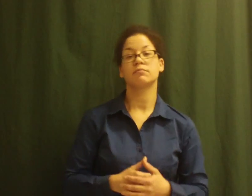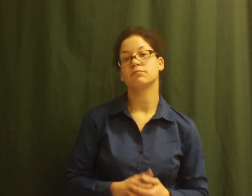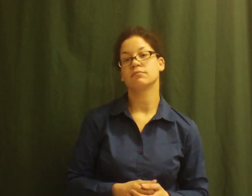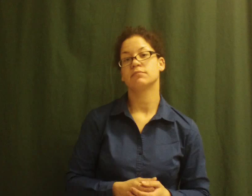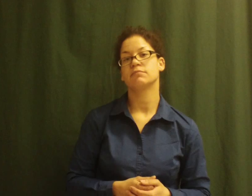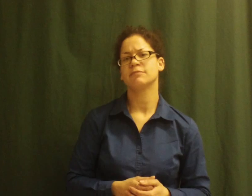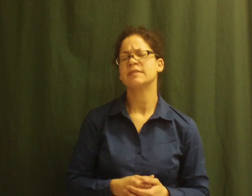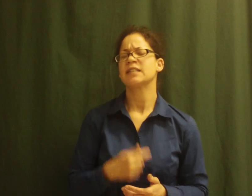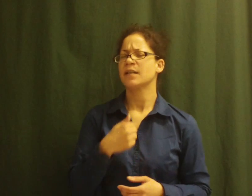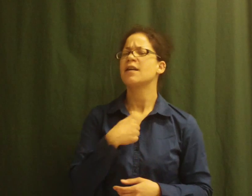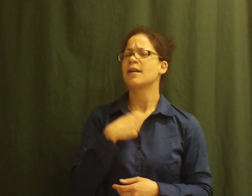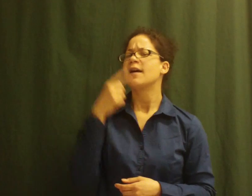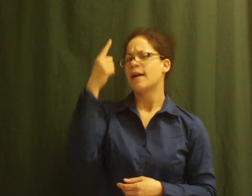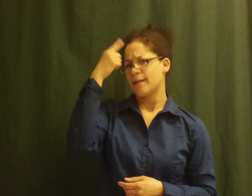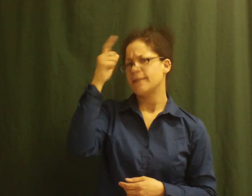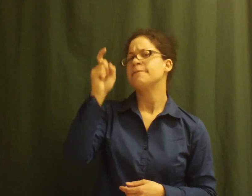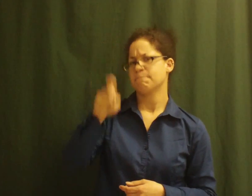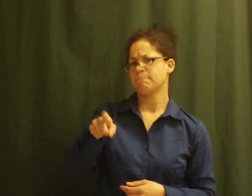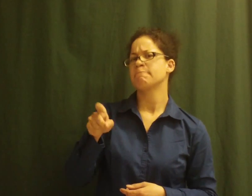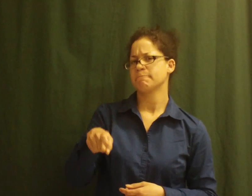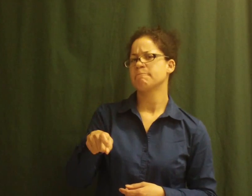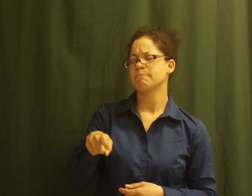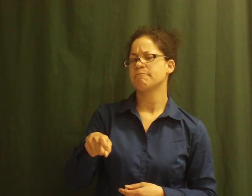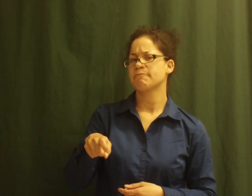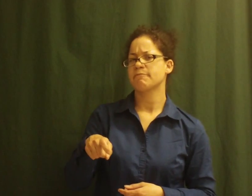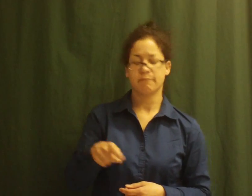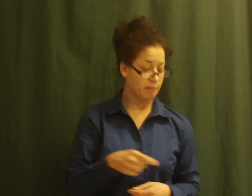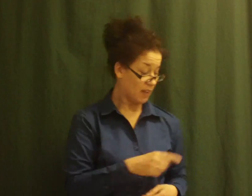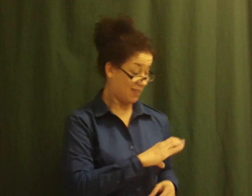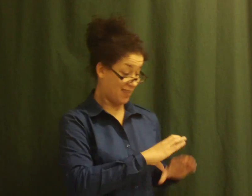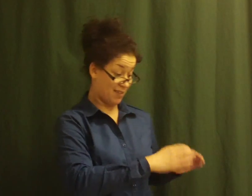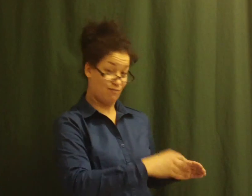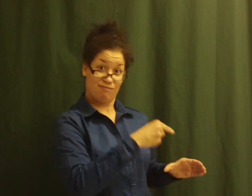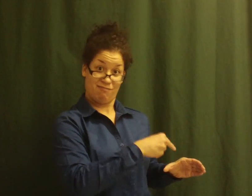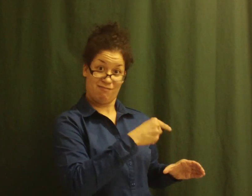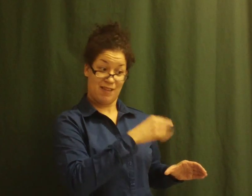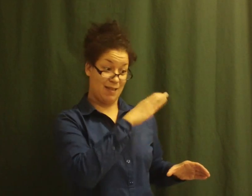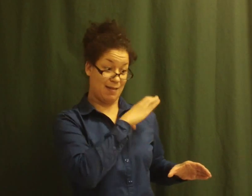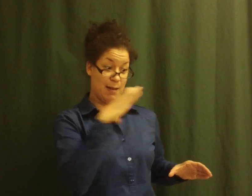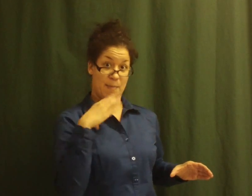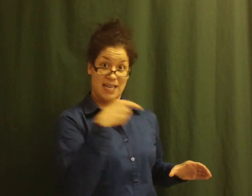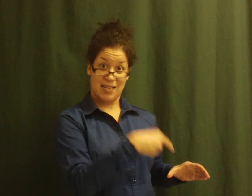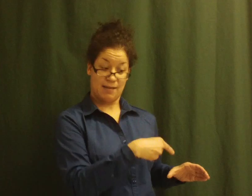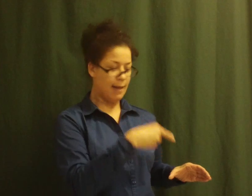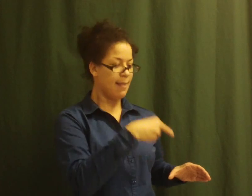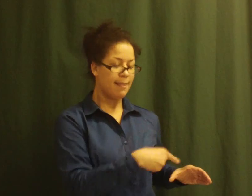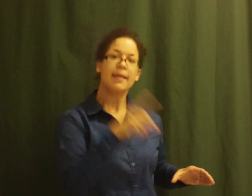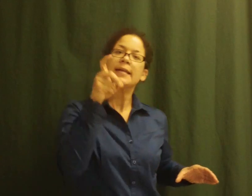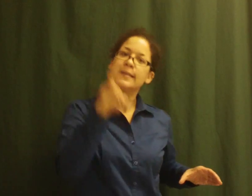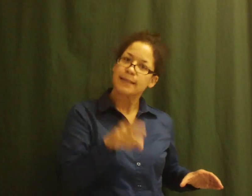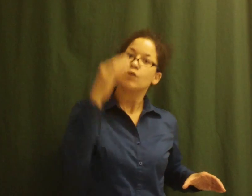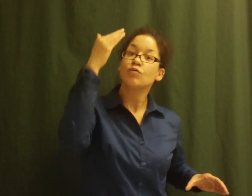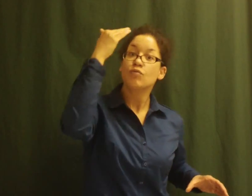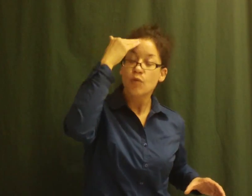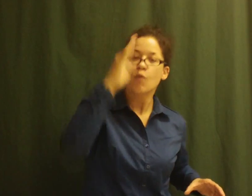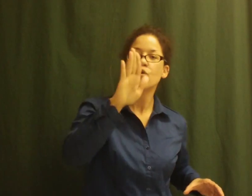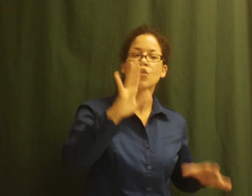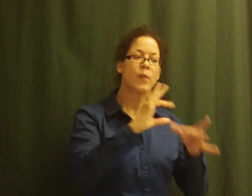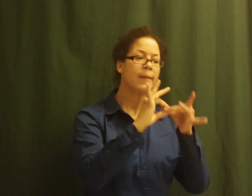I think so, because they have a right to know about your personal relationship, so that they